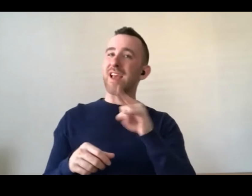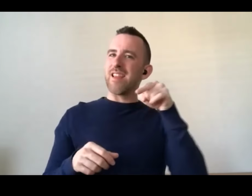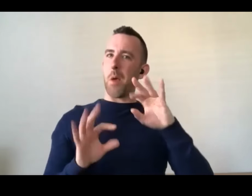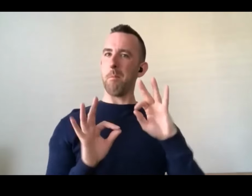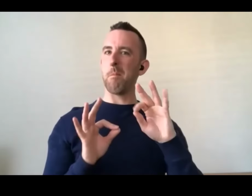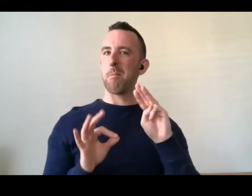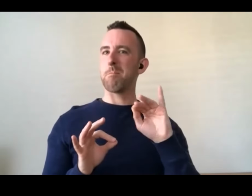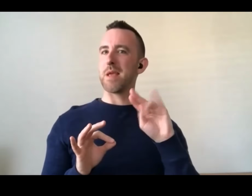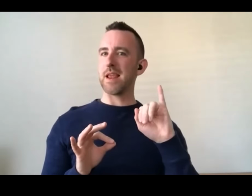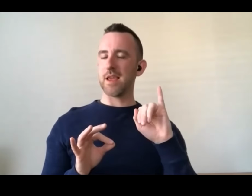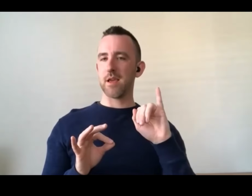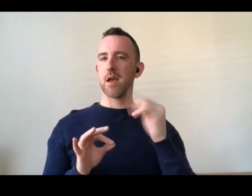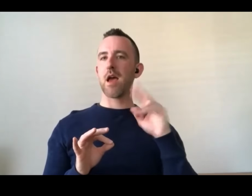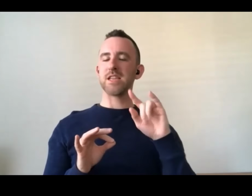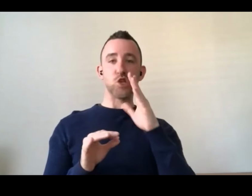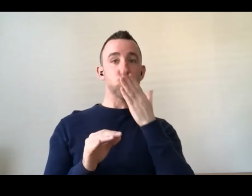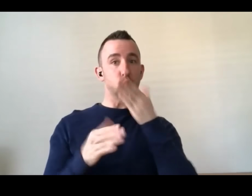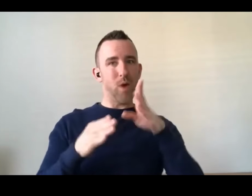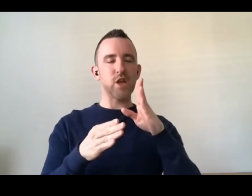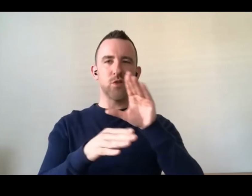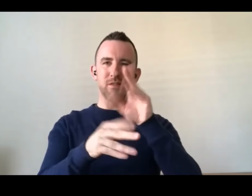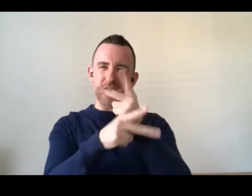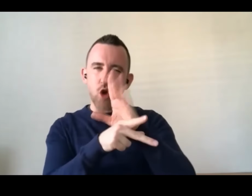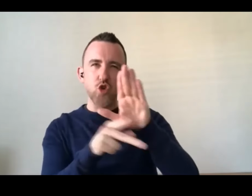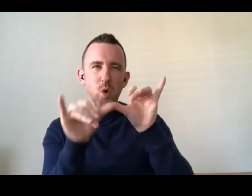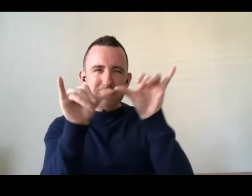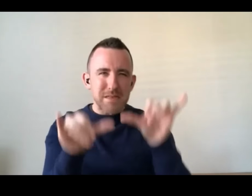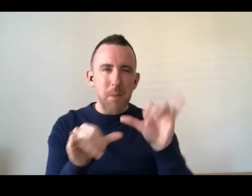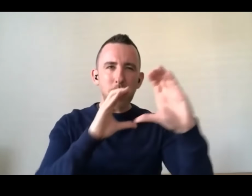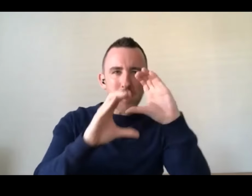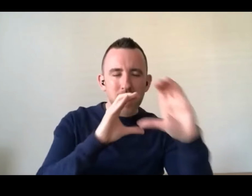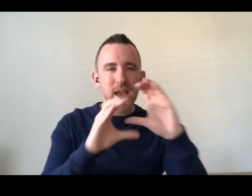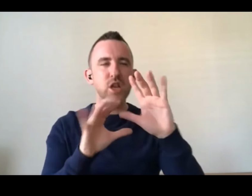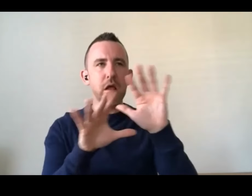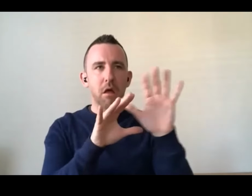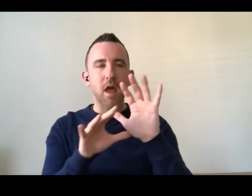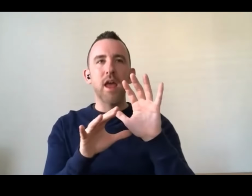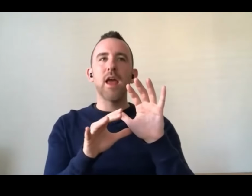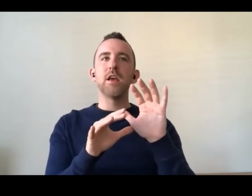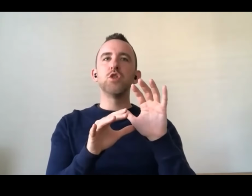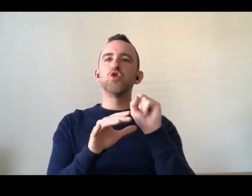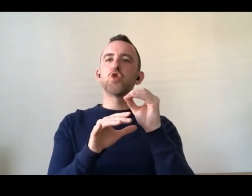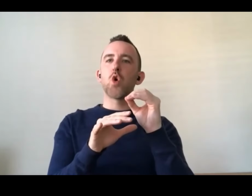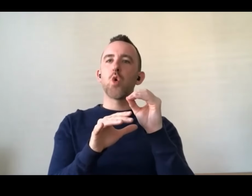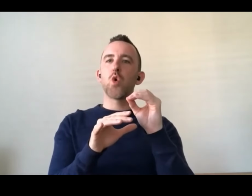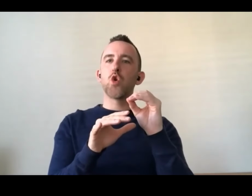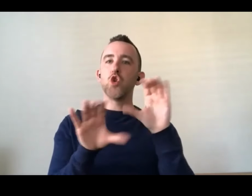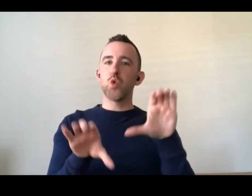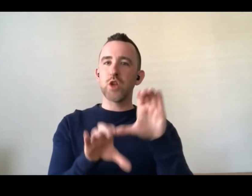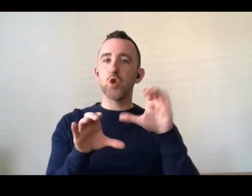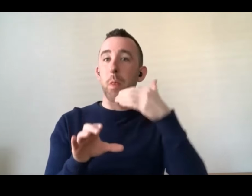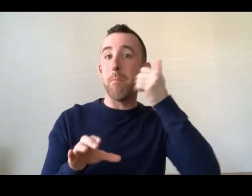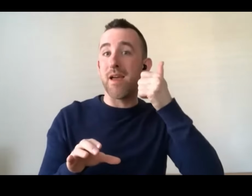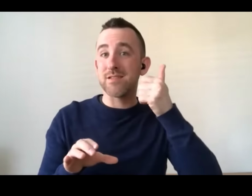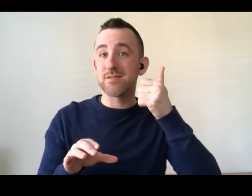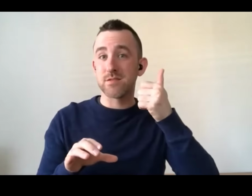on your teamwork and figuring out your systems and communicating so that you can do the best job you can in